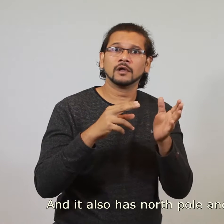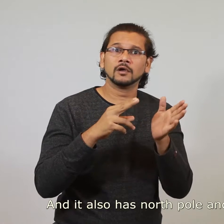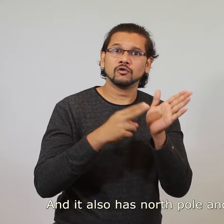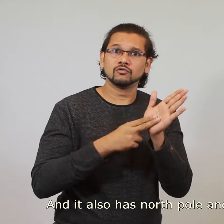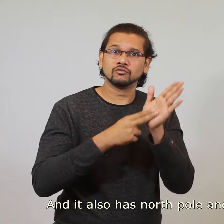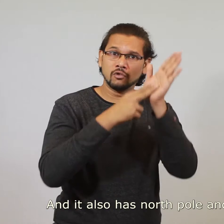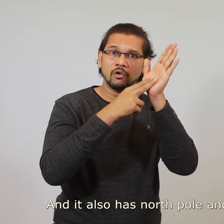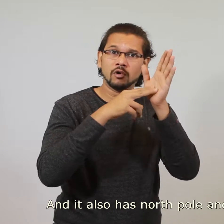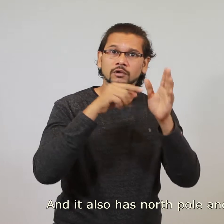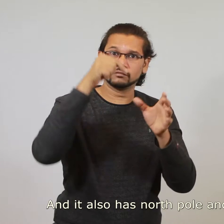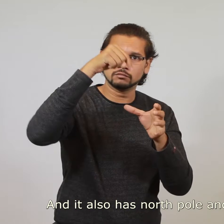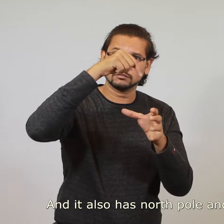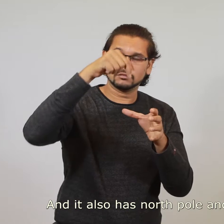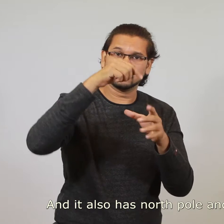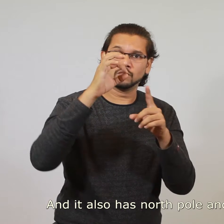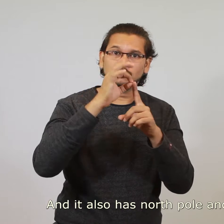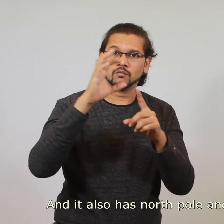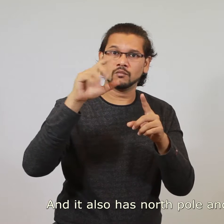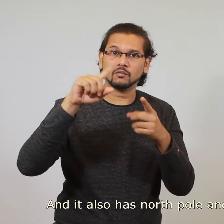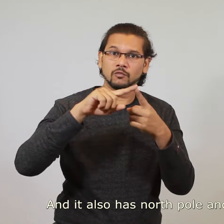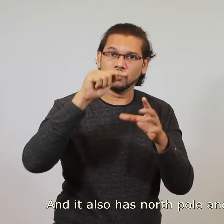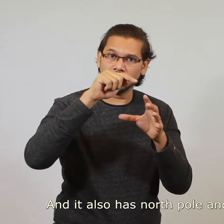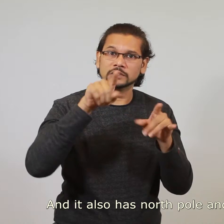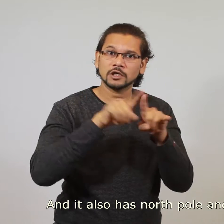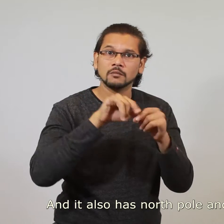And it also has North Pole and South Pole.